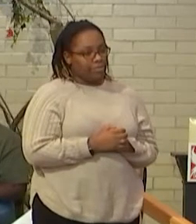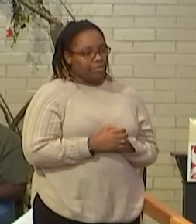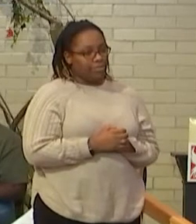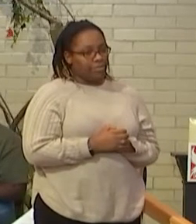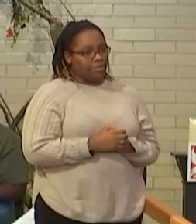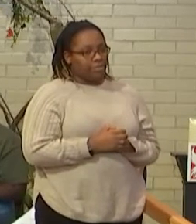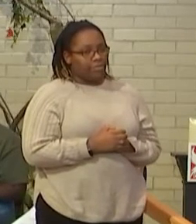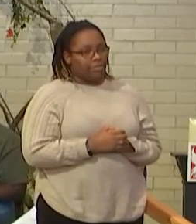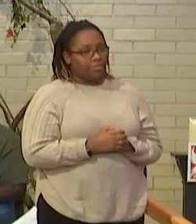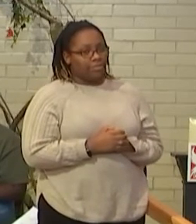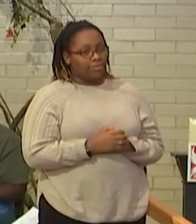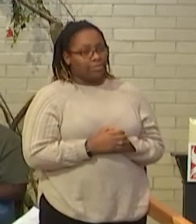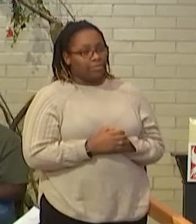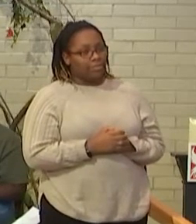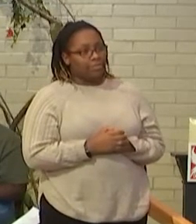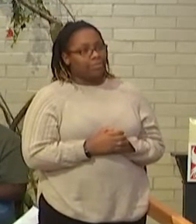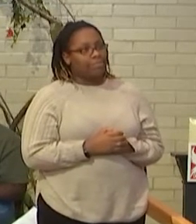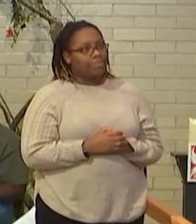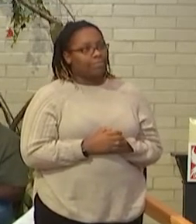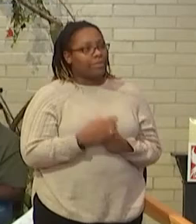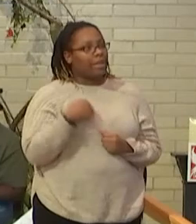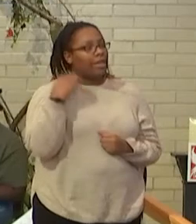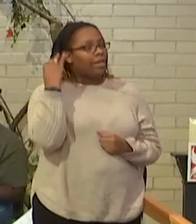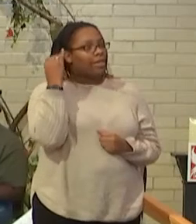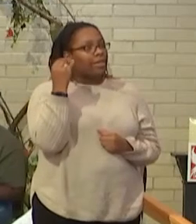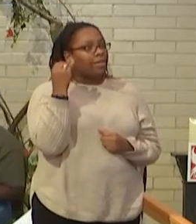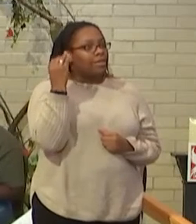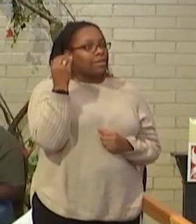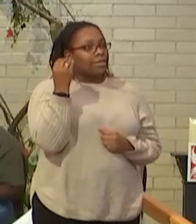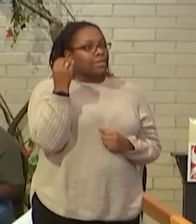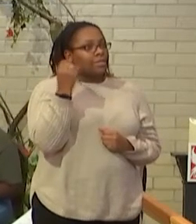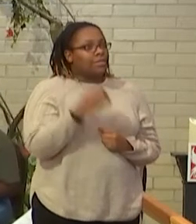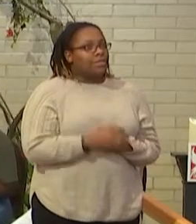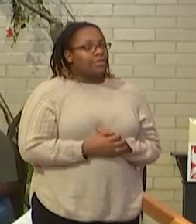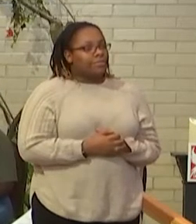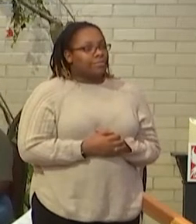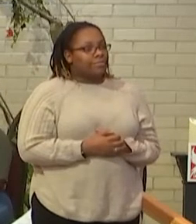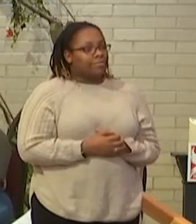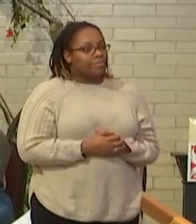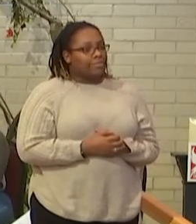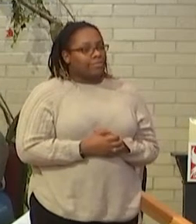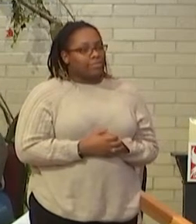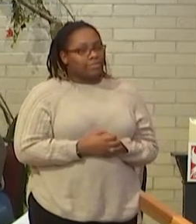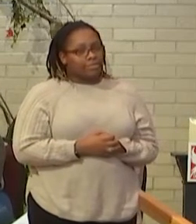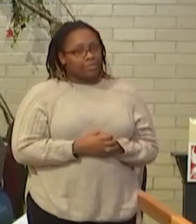What I can kind of think of at the top of my head is a lot of people,